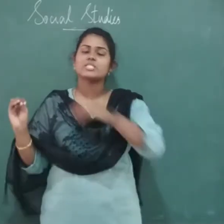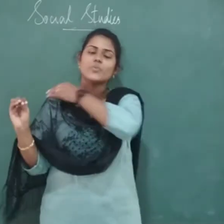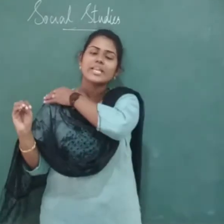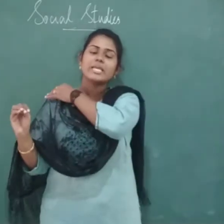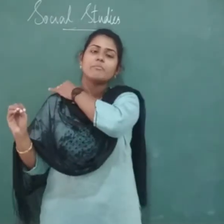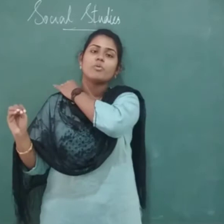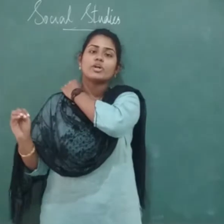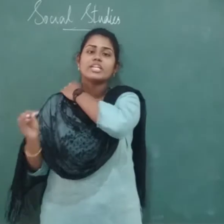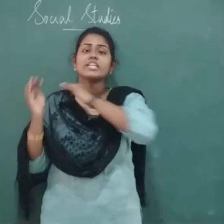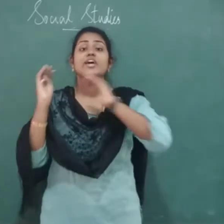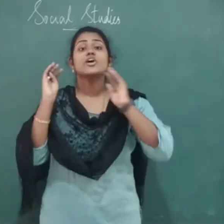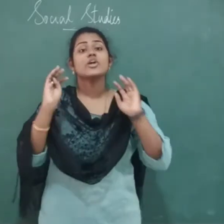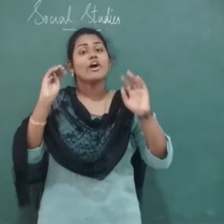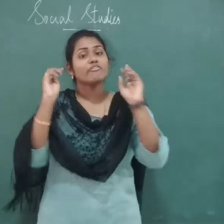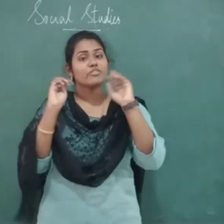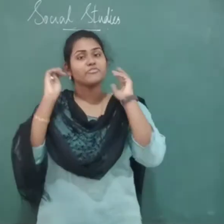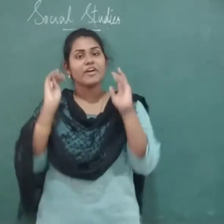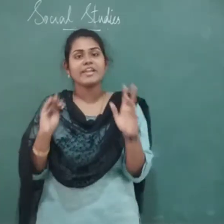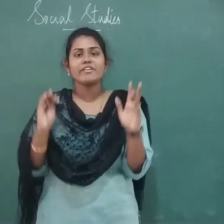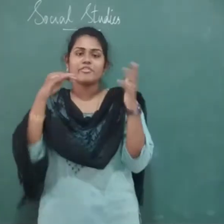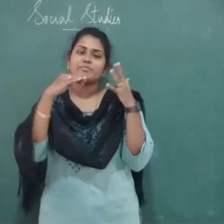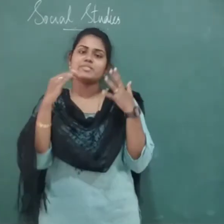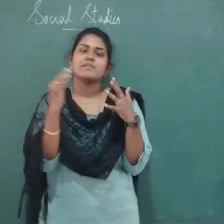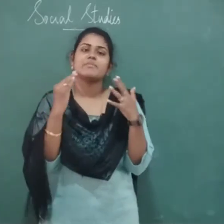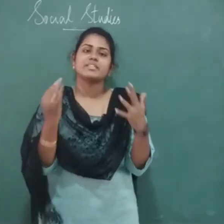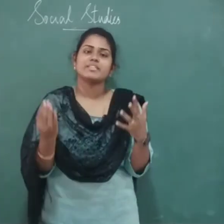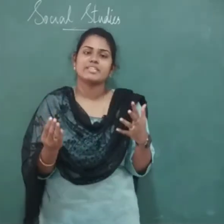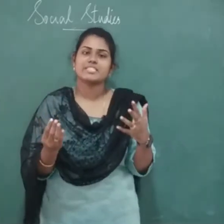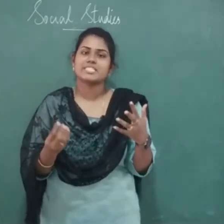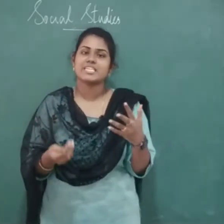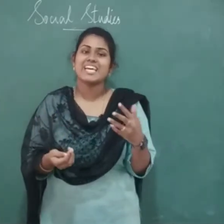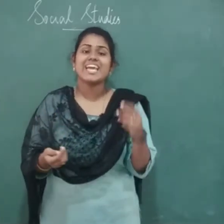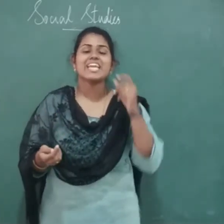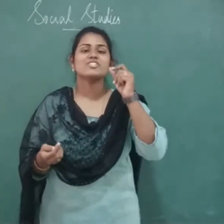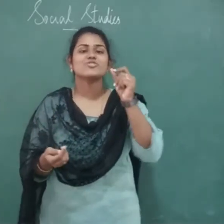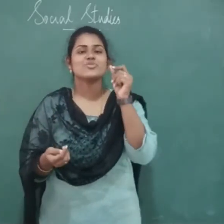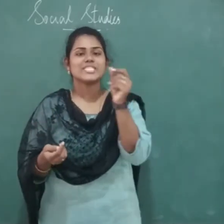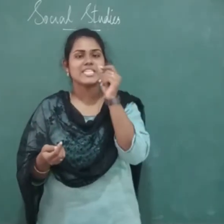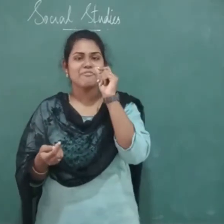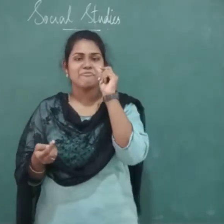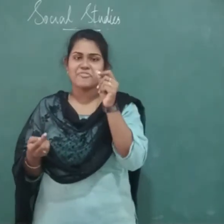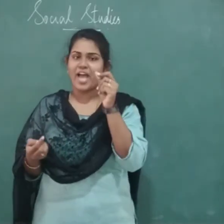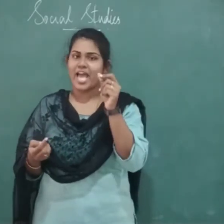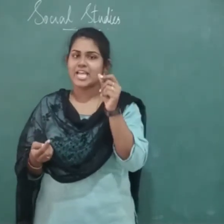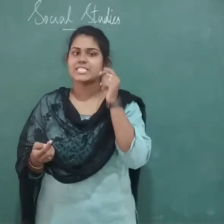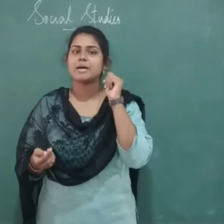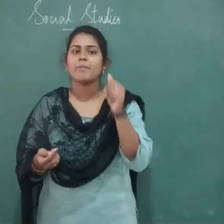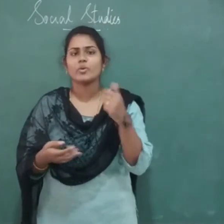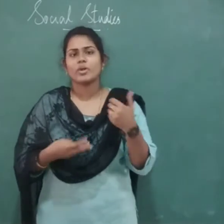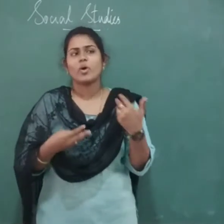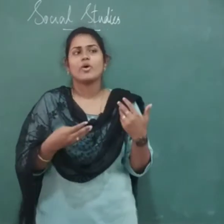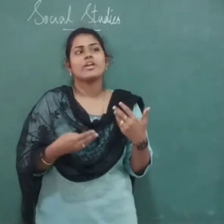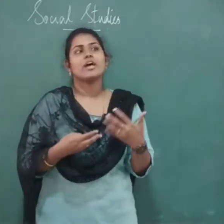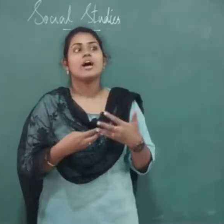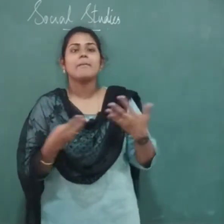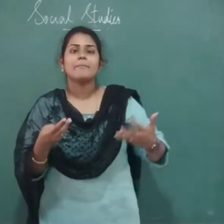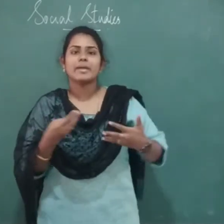very important. You have to find from some other things. Interesting fact about, or